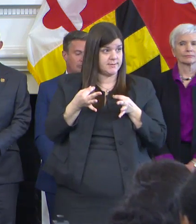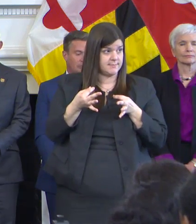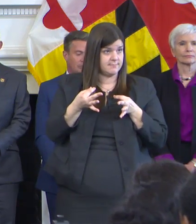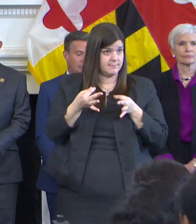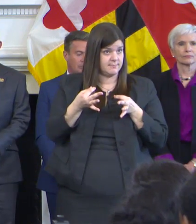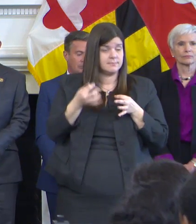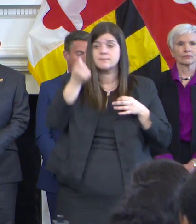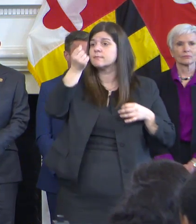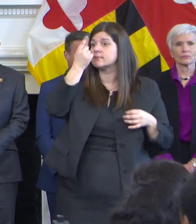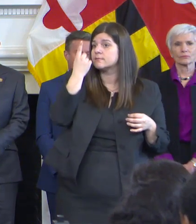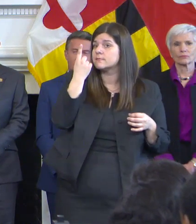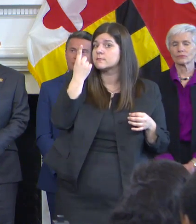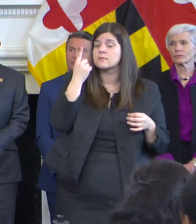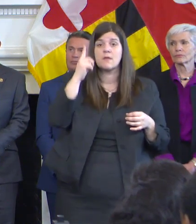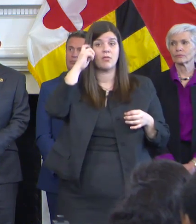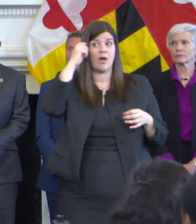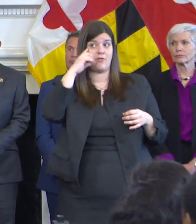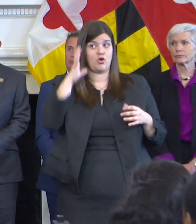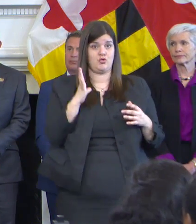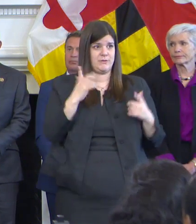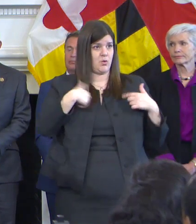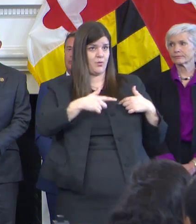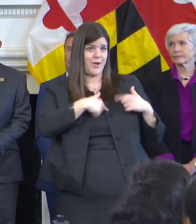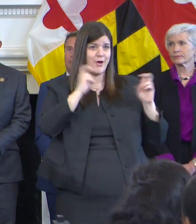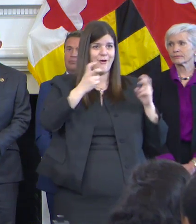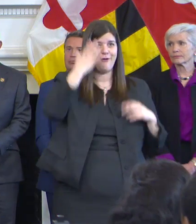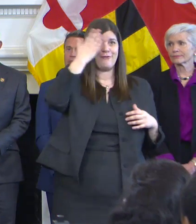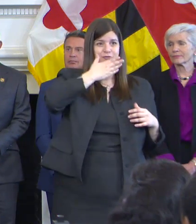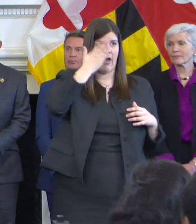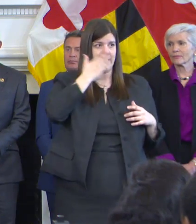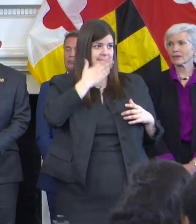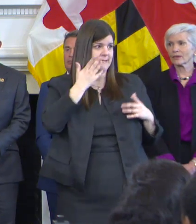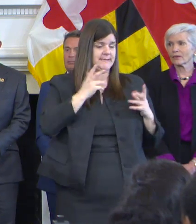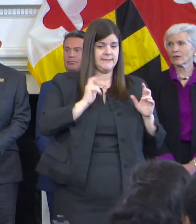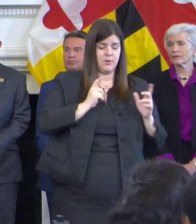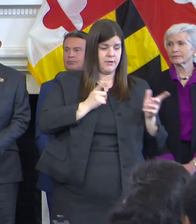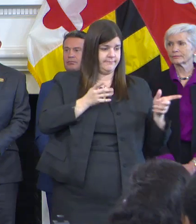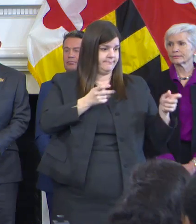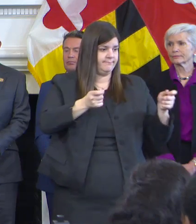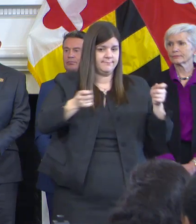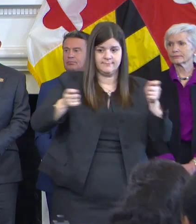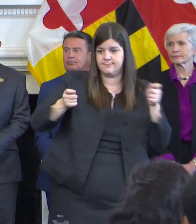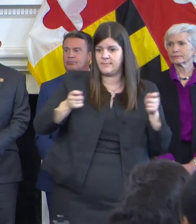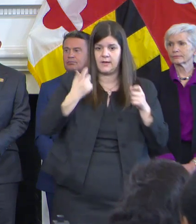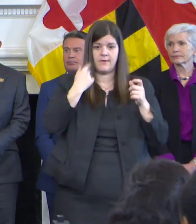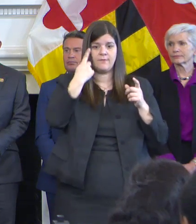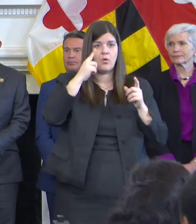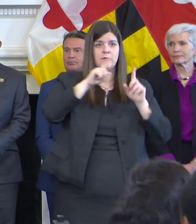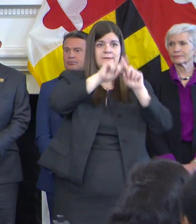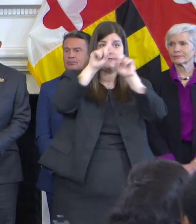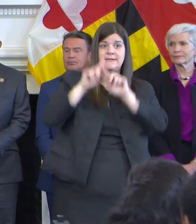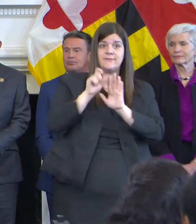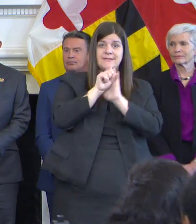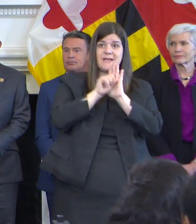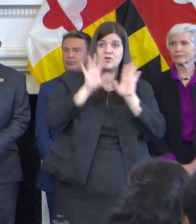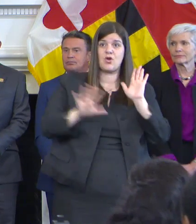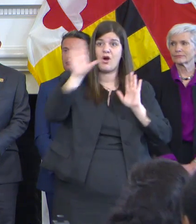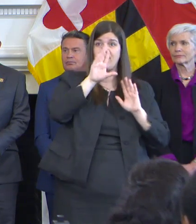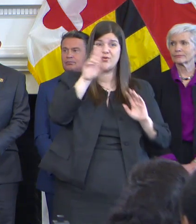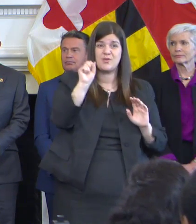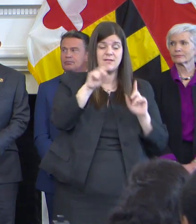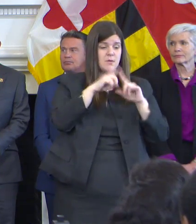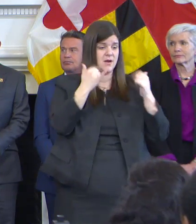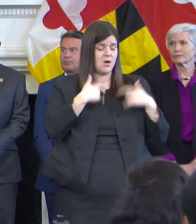mean, the governors are on the front lines of this in each of their states, and while we're looking to to get input from